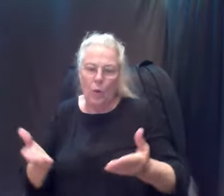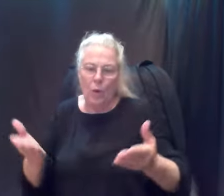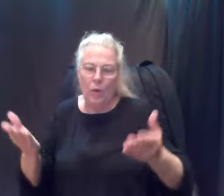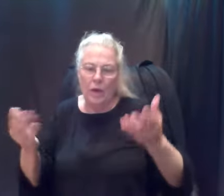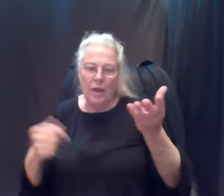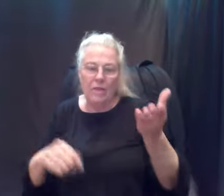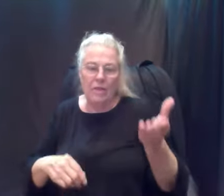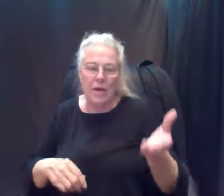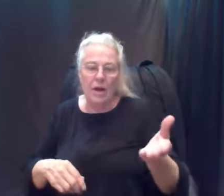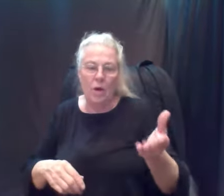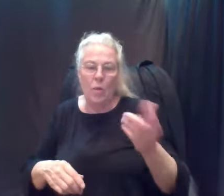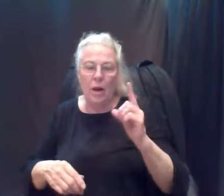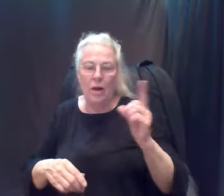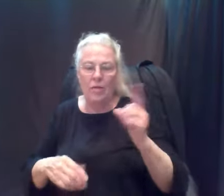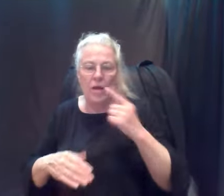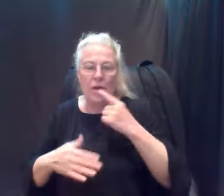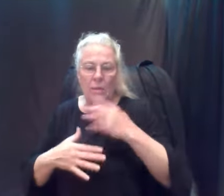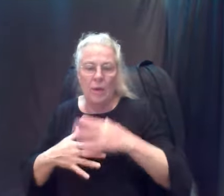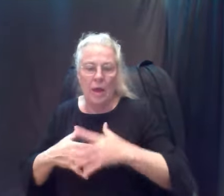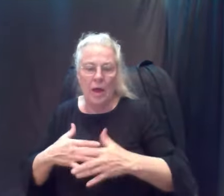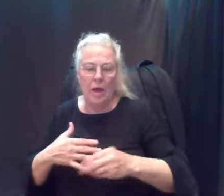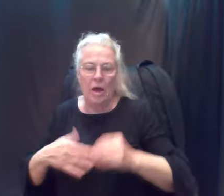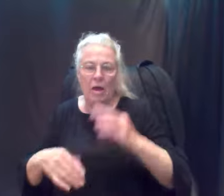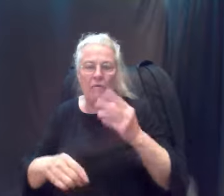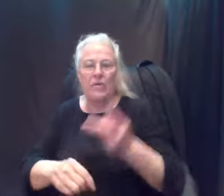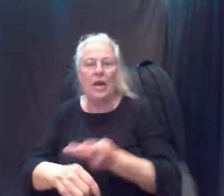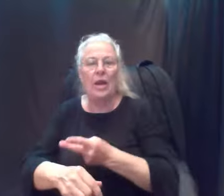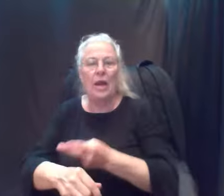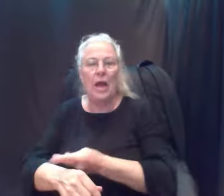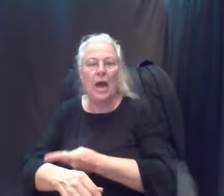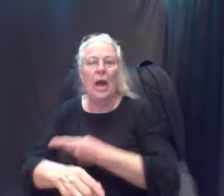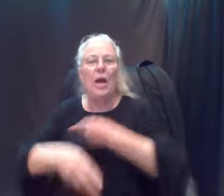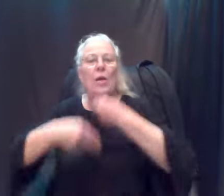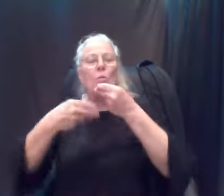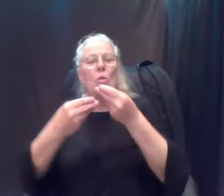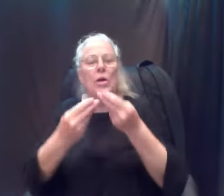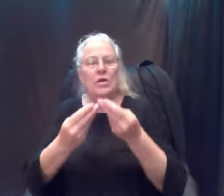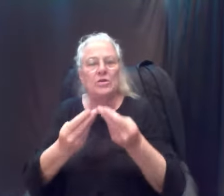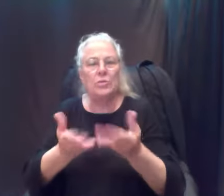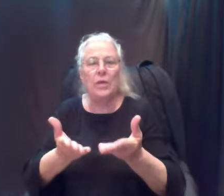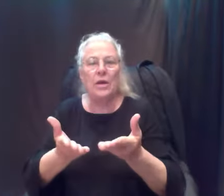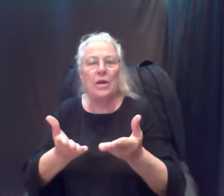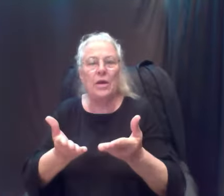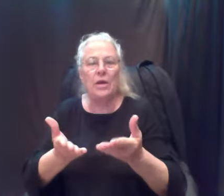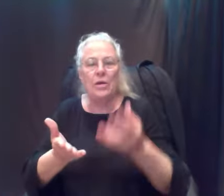outpoured, there where the blood of the Lamb was spilled.